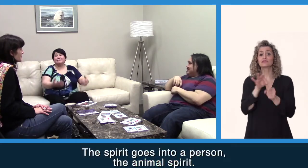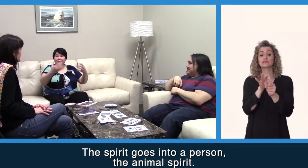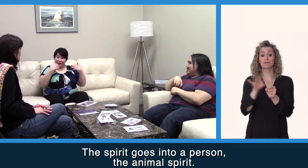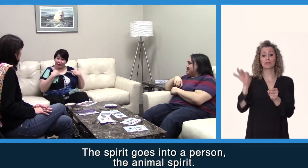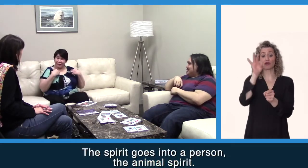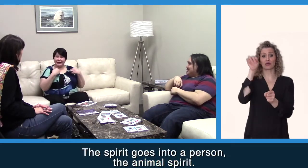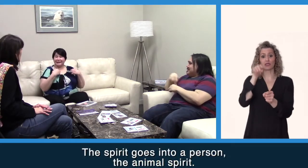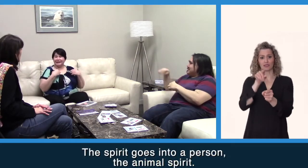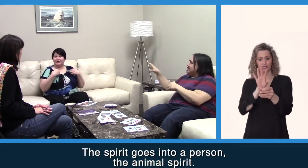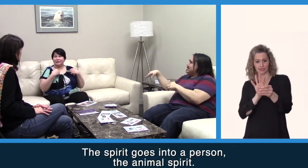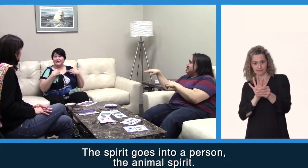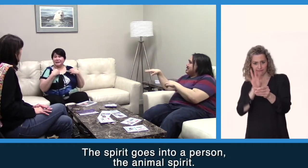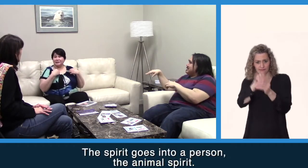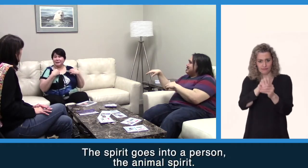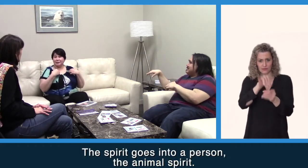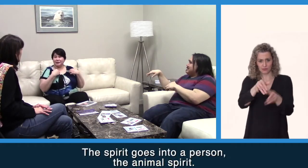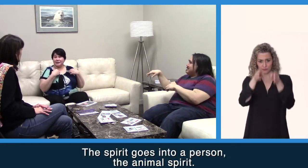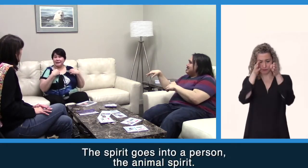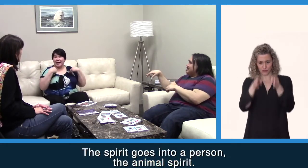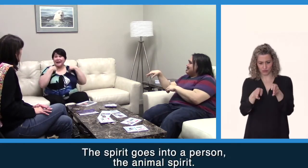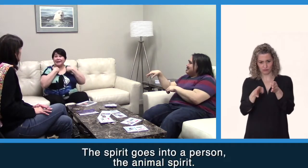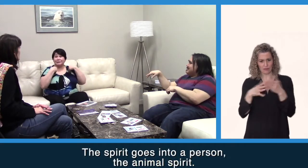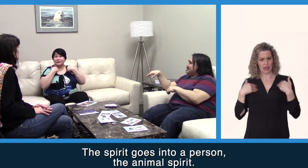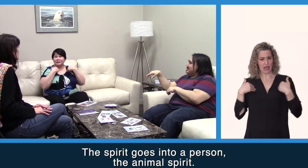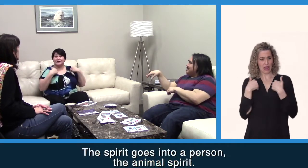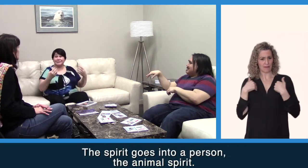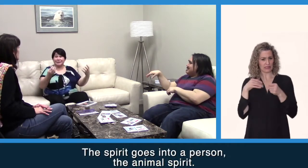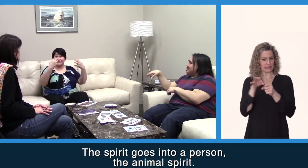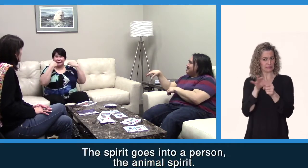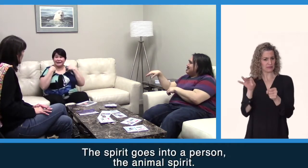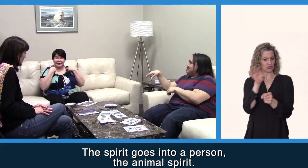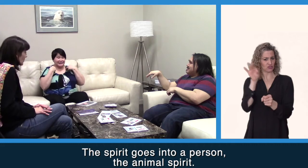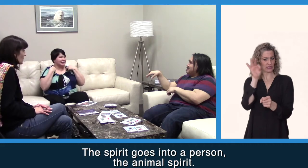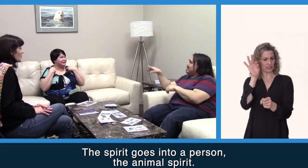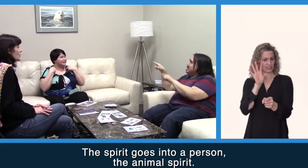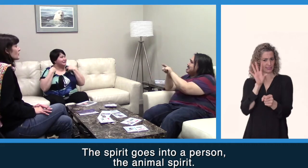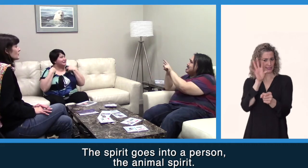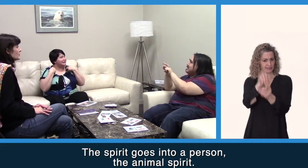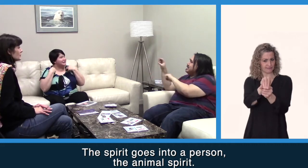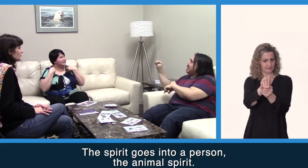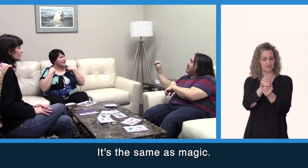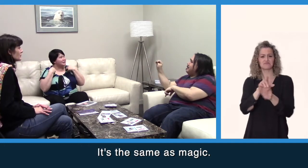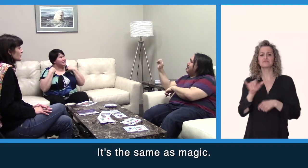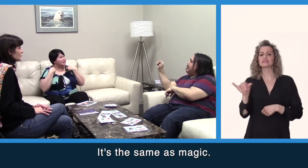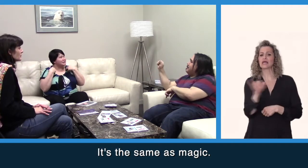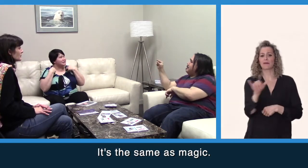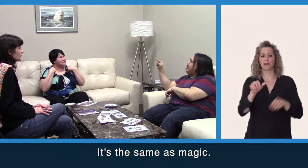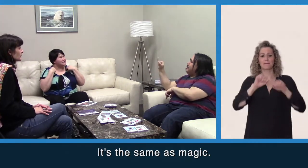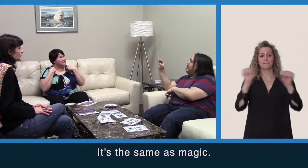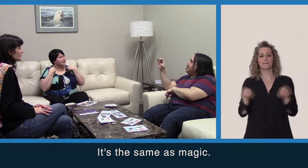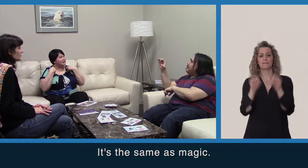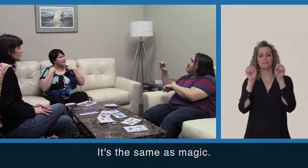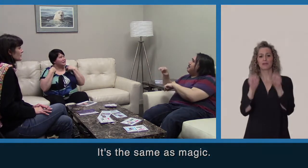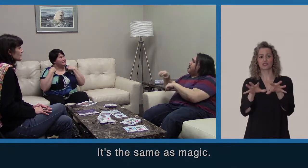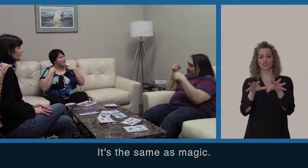The spirit goes into the person, the animal spirit. Oh. Same